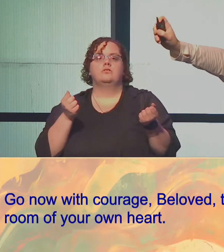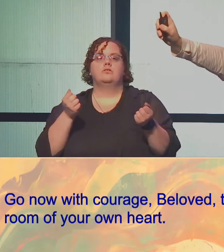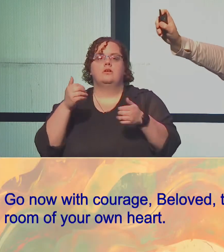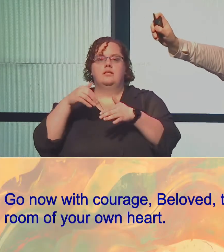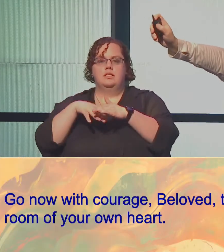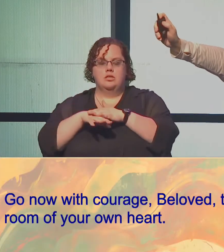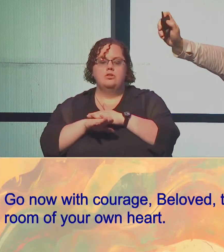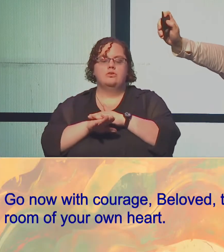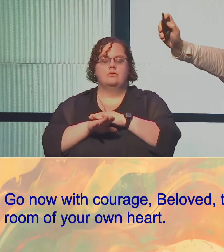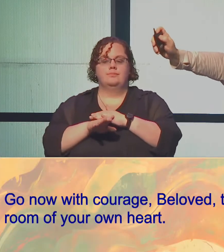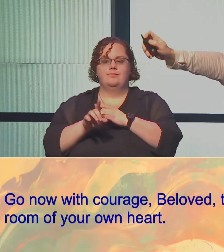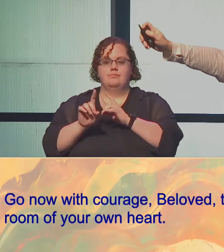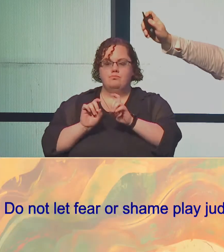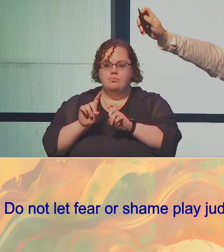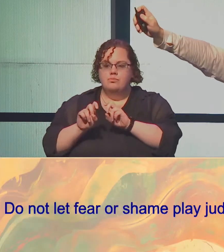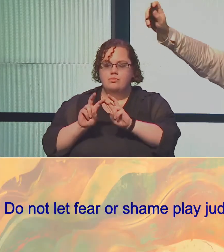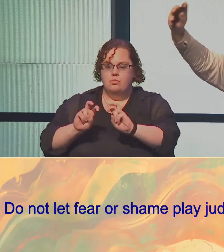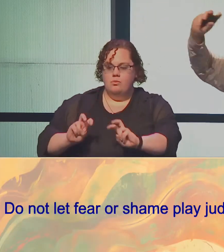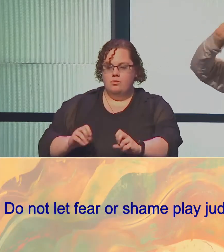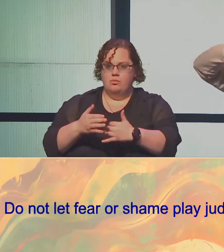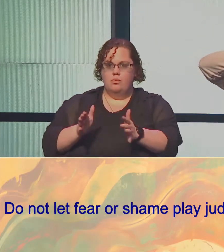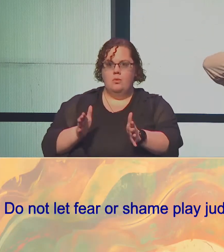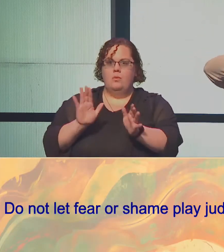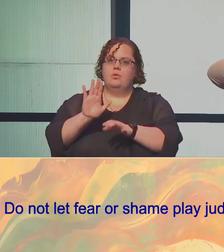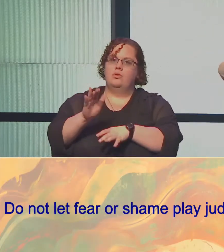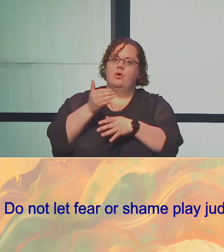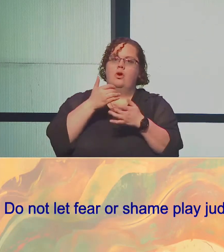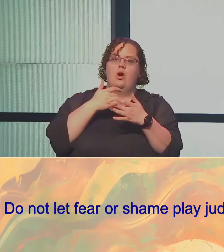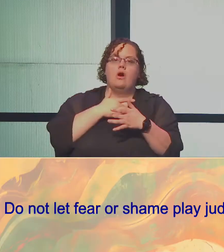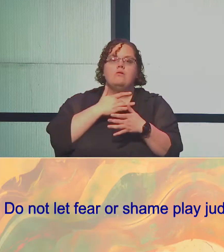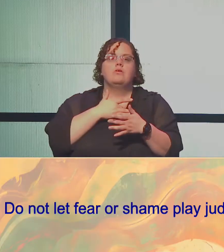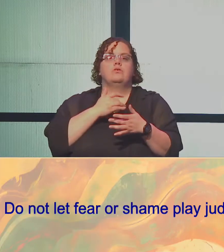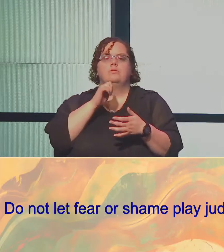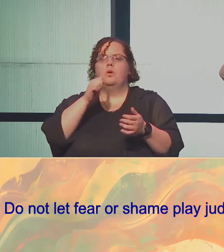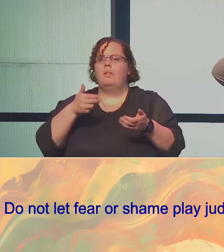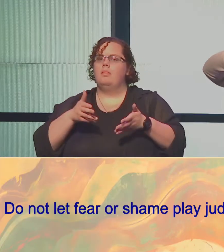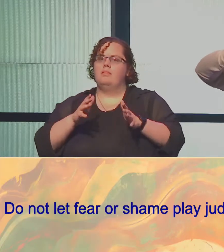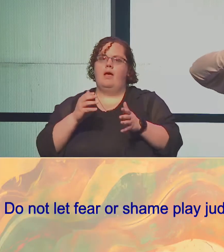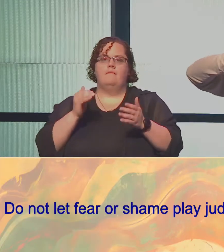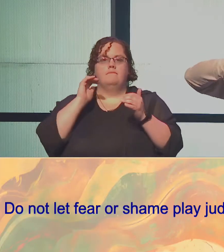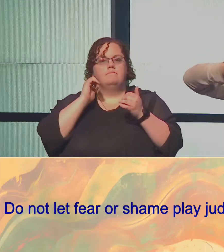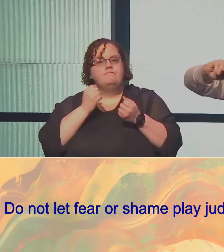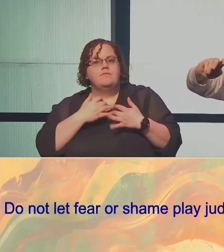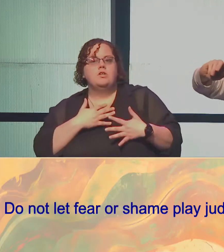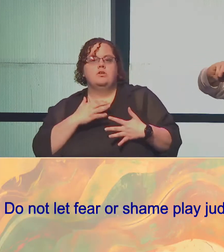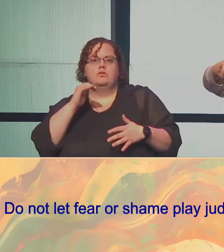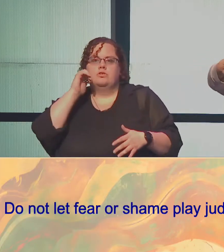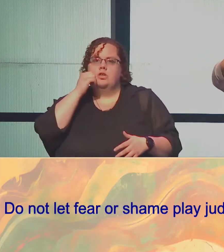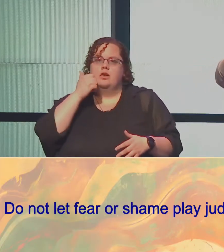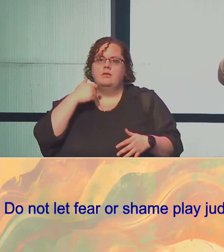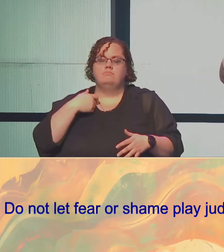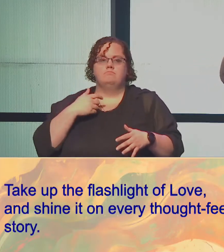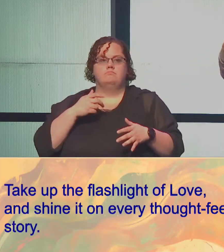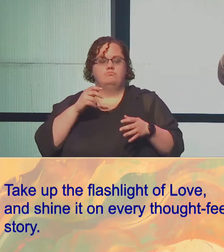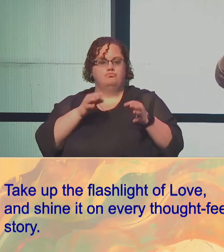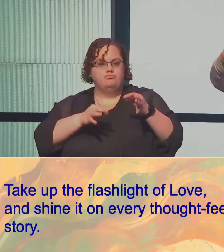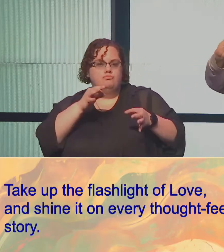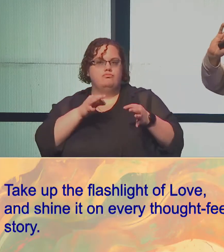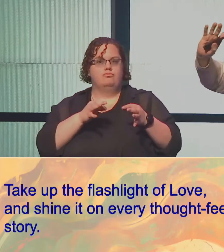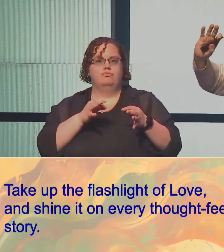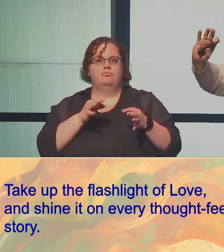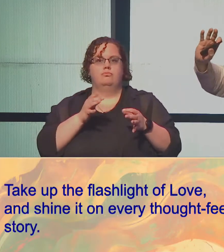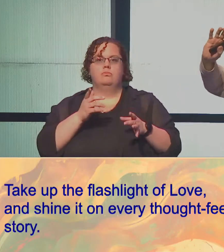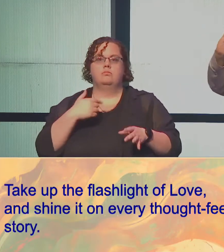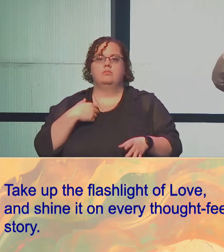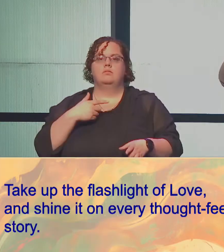into the interrogation room of your own heart, and don't let fear or shame play judge and jury. Instead, take up